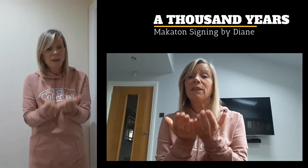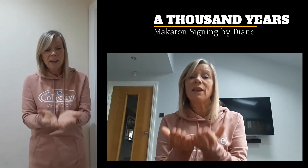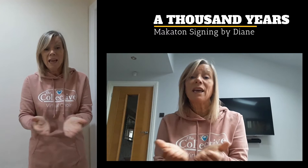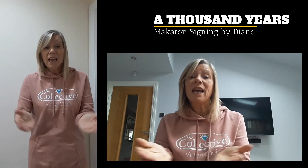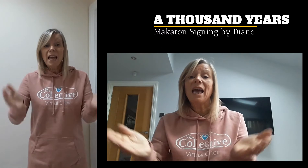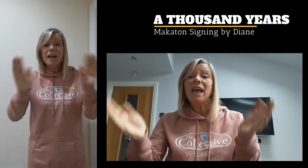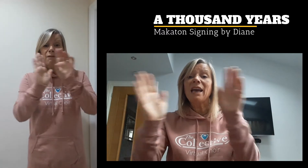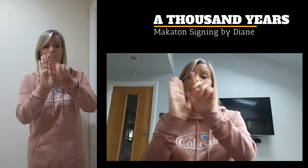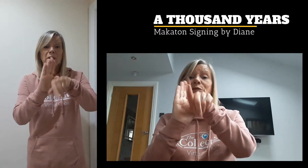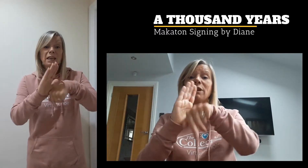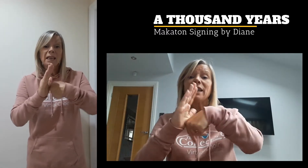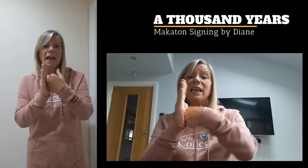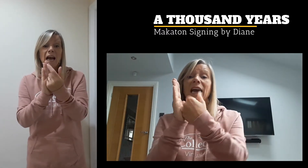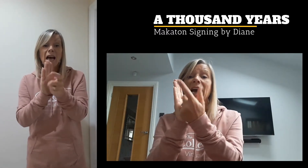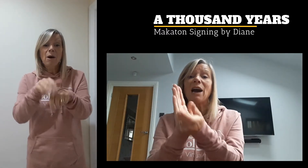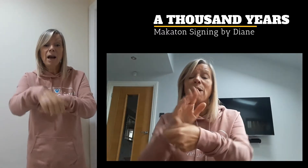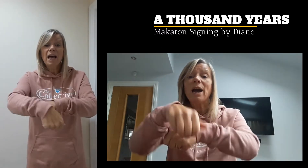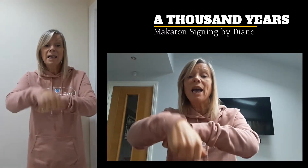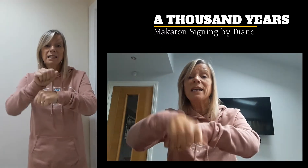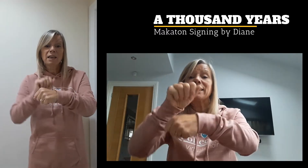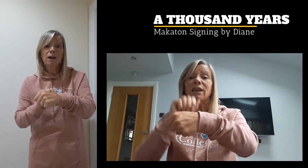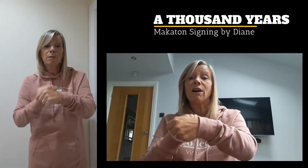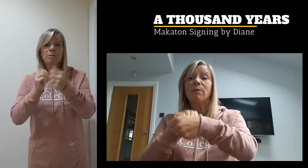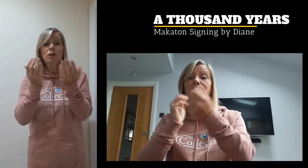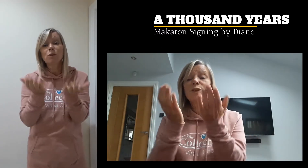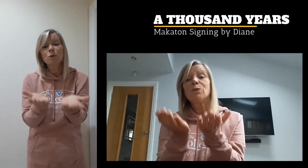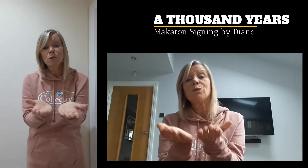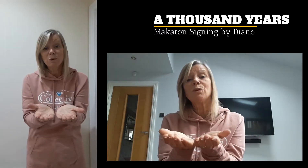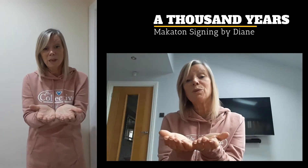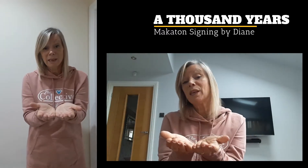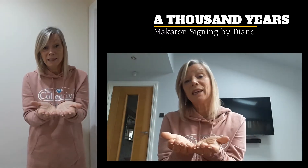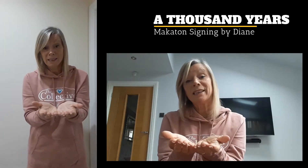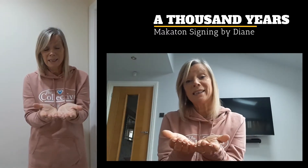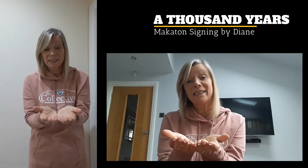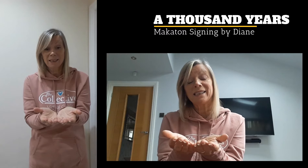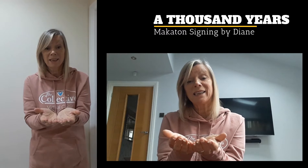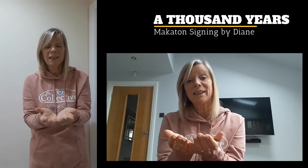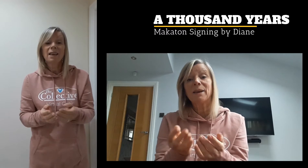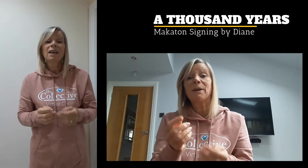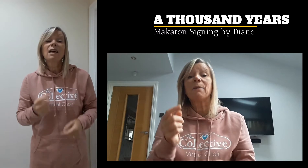breath, every hour has come to this.